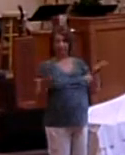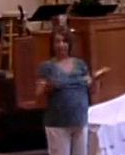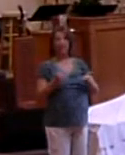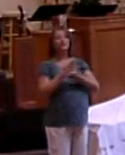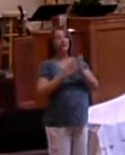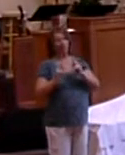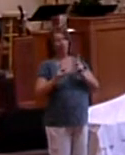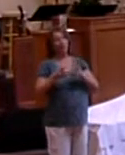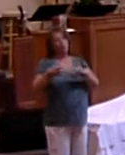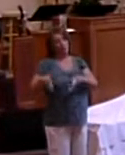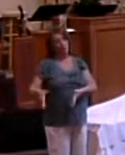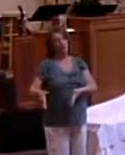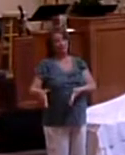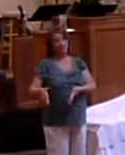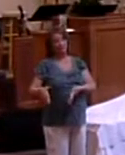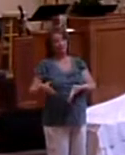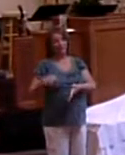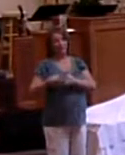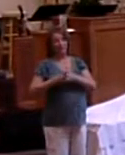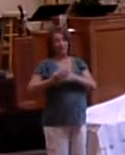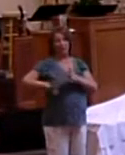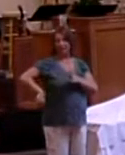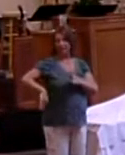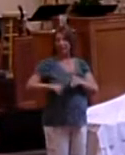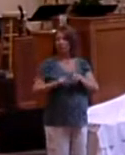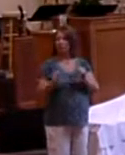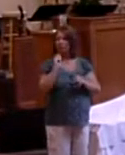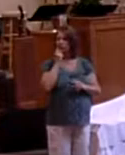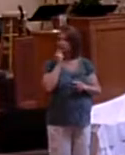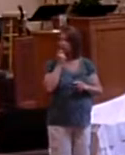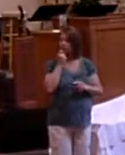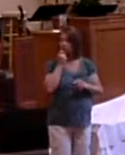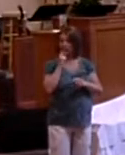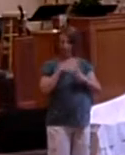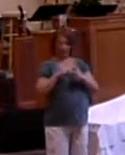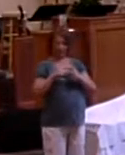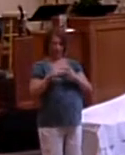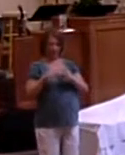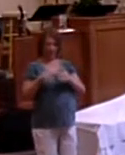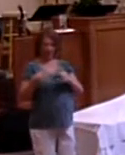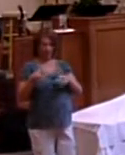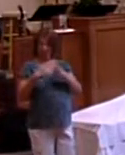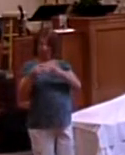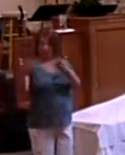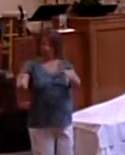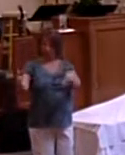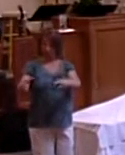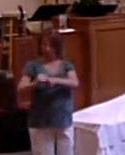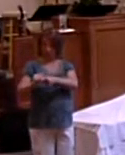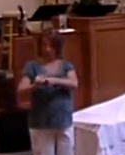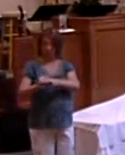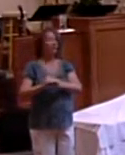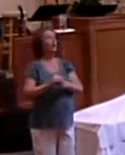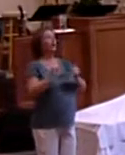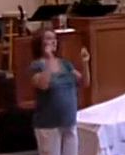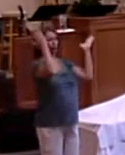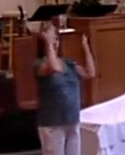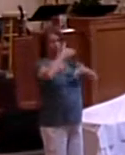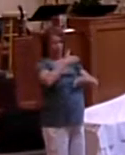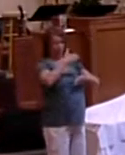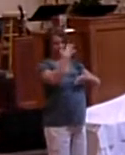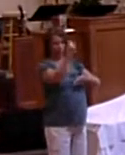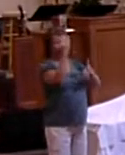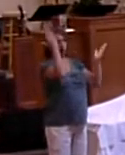lost, and we started late. But the cool thing was is that afterward, whenever I left there, it was dark. And whenever it was